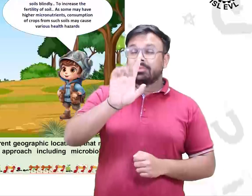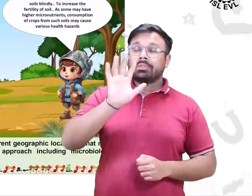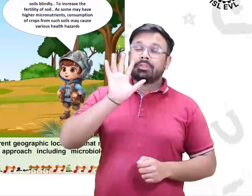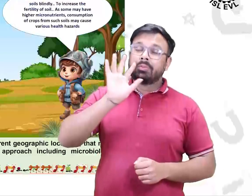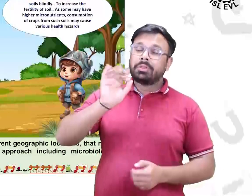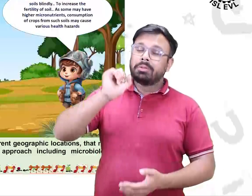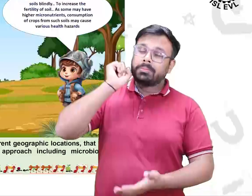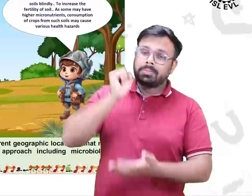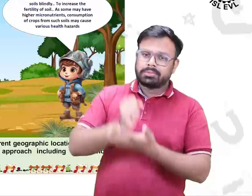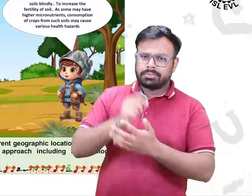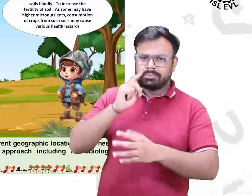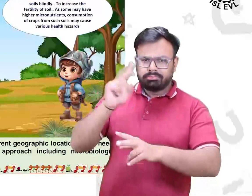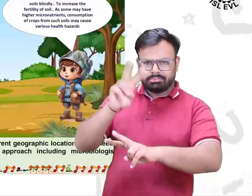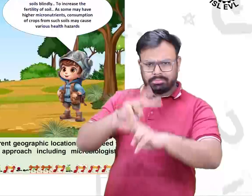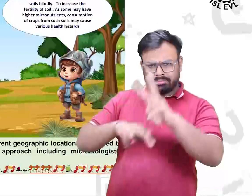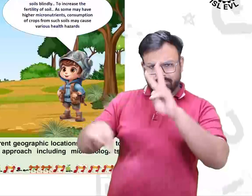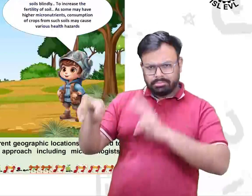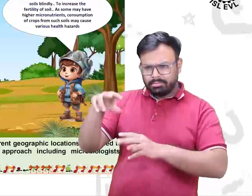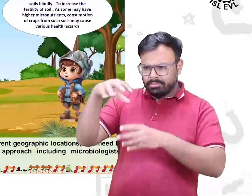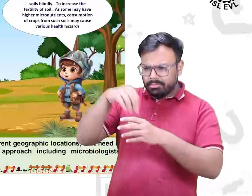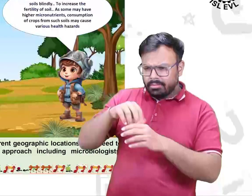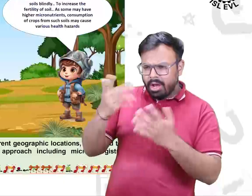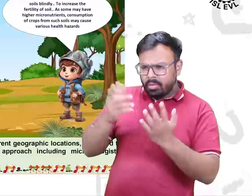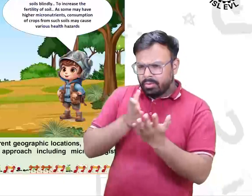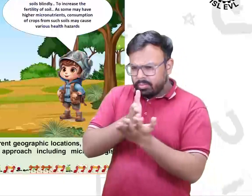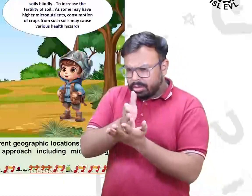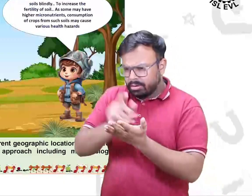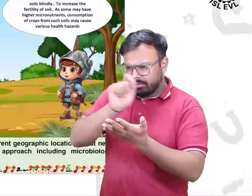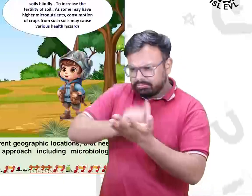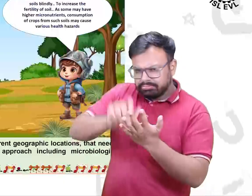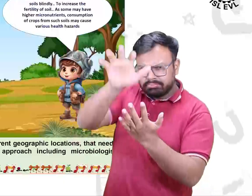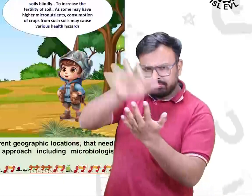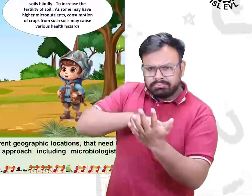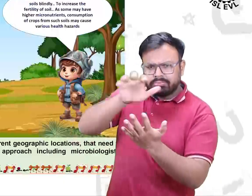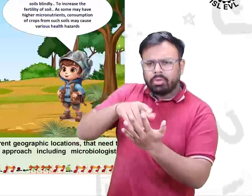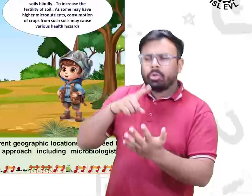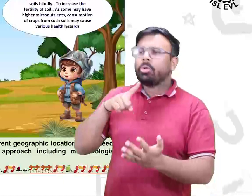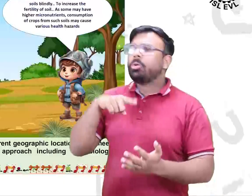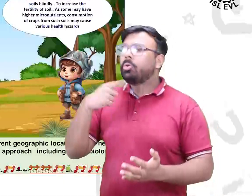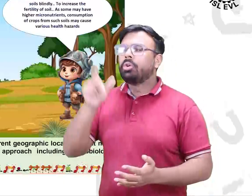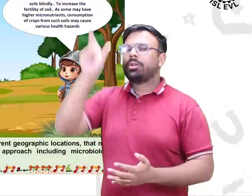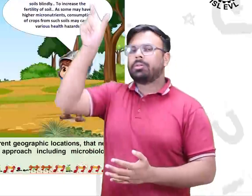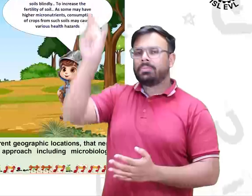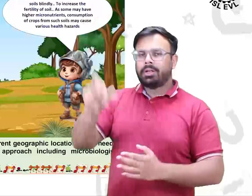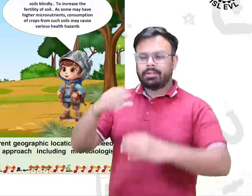locations that need to be explored further with an